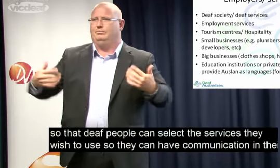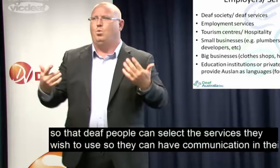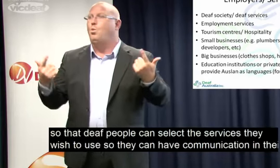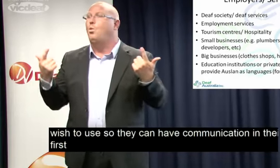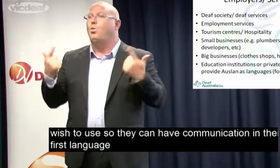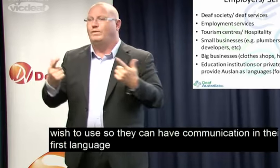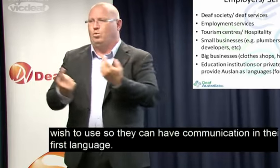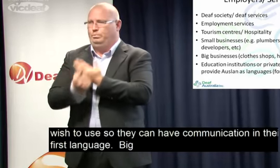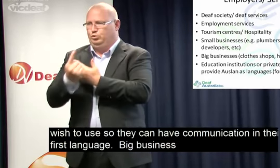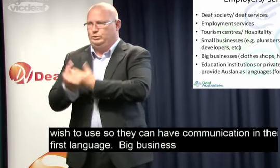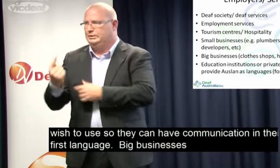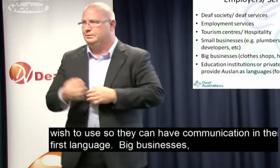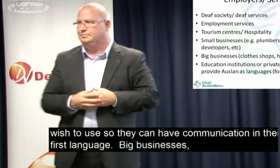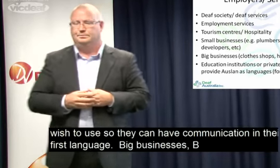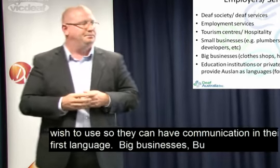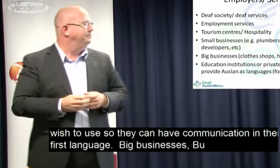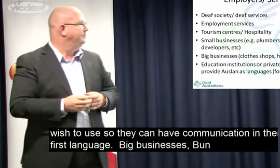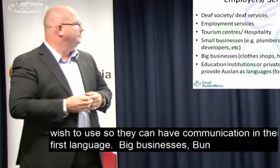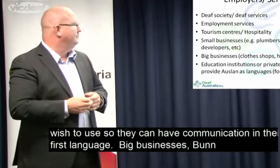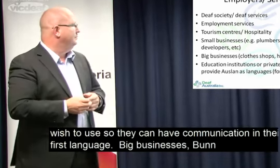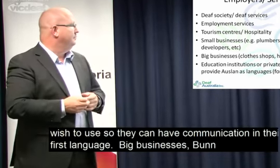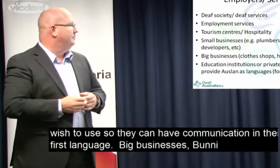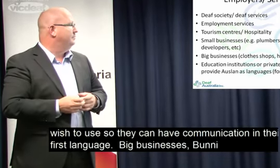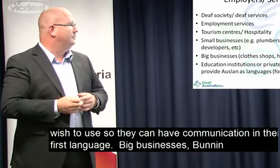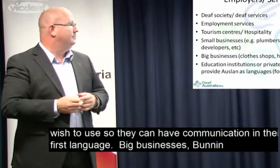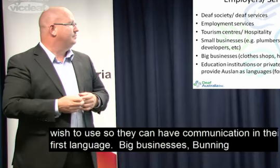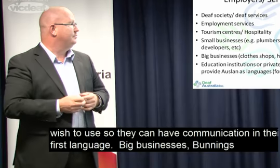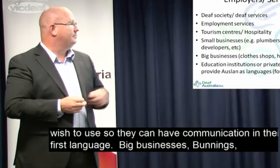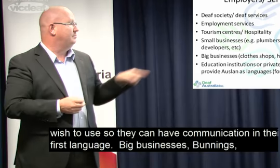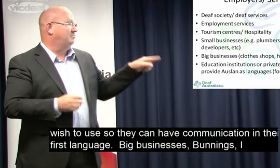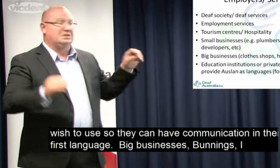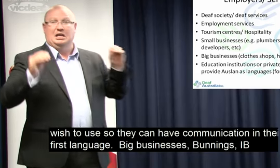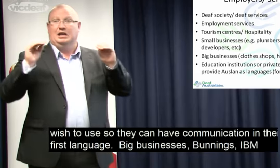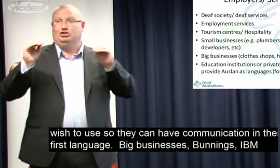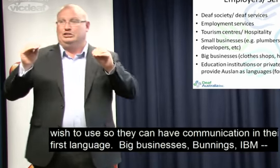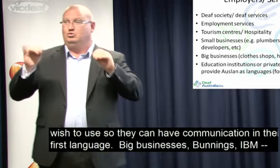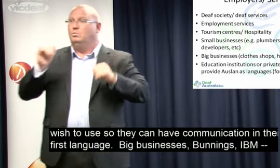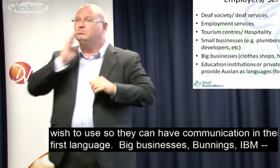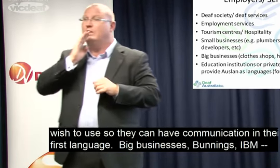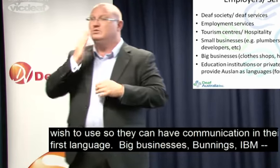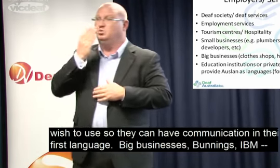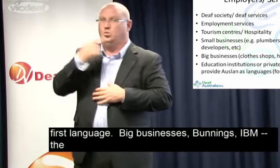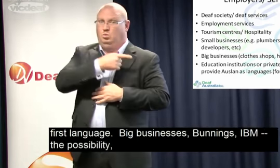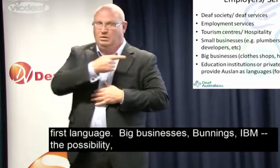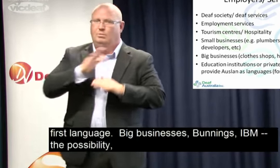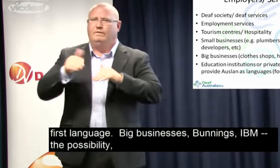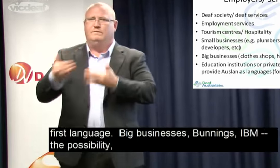possibilities are endless. We certainly do see wonderful opportunities arising out of this. Education or